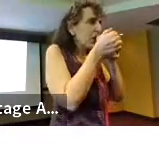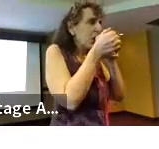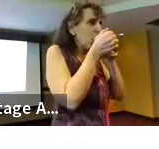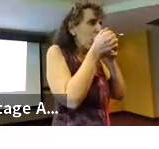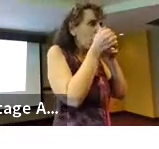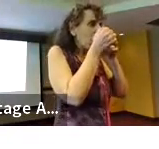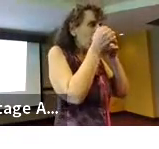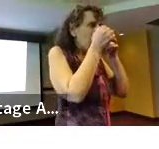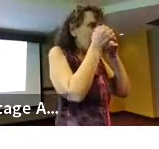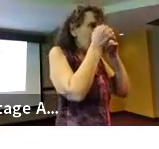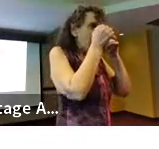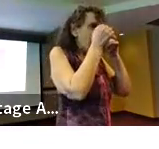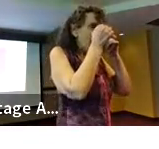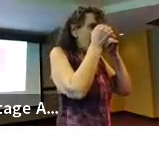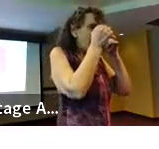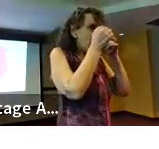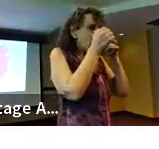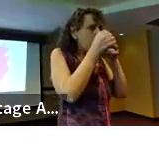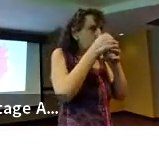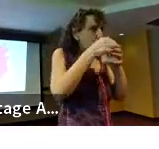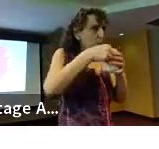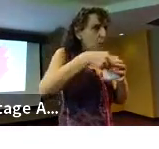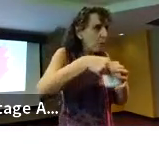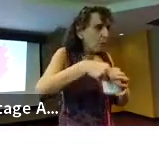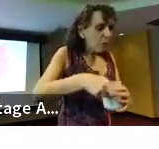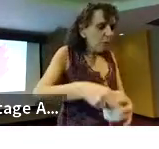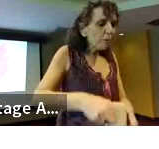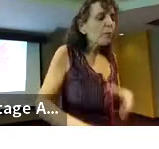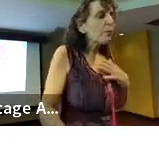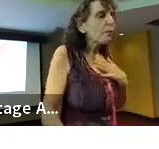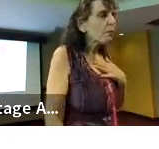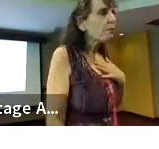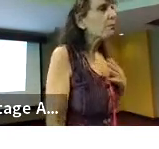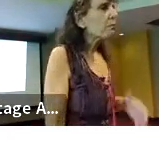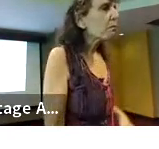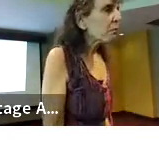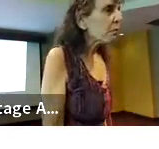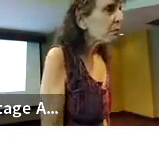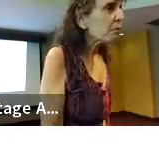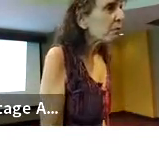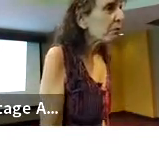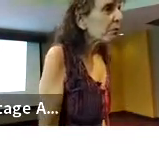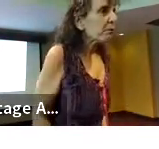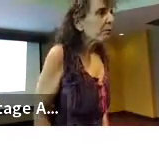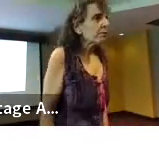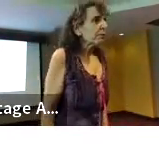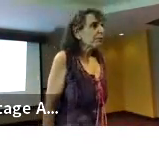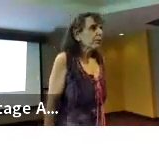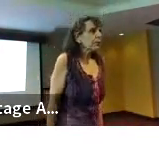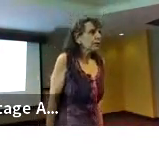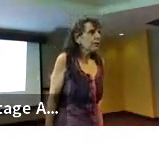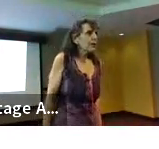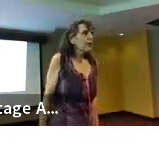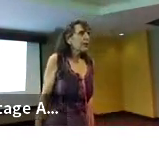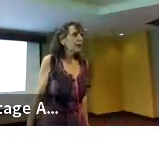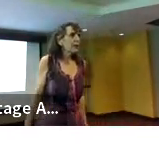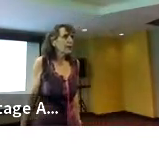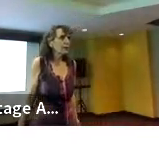Yeah. I always think about it. It's something that my grandmother, God rest her soul, used to say, which is in the